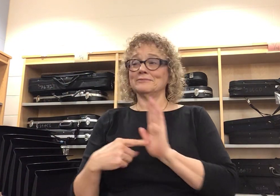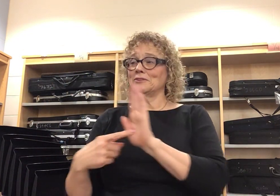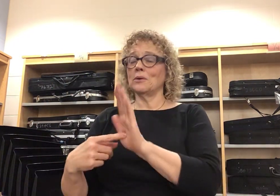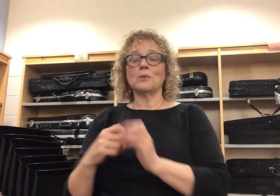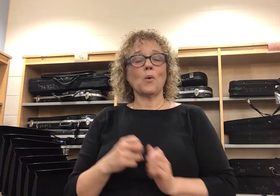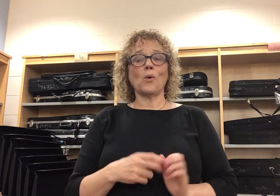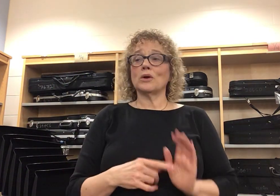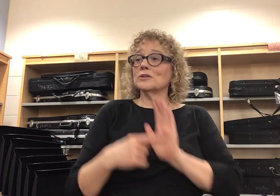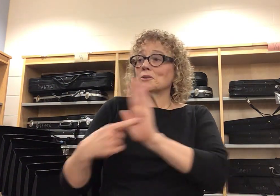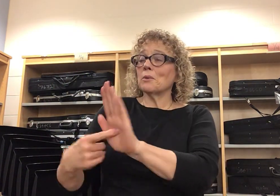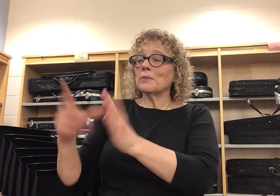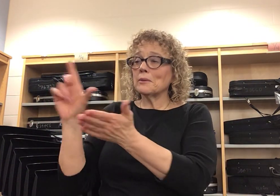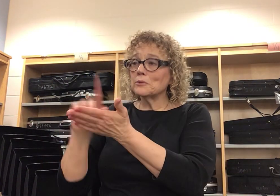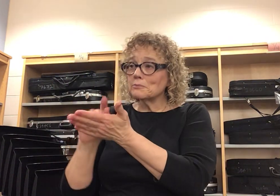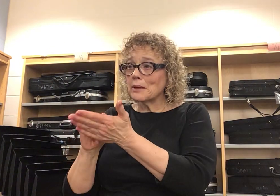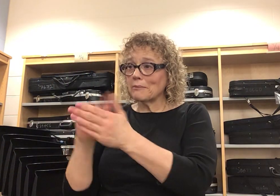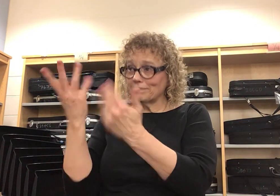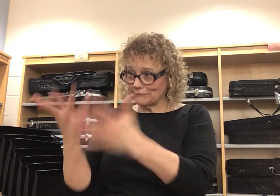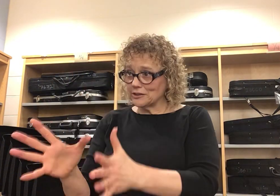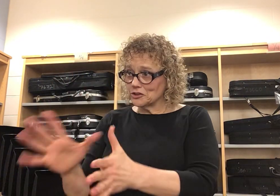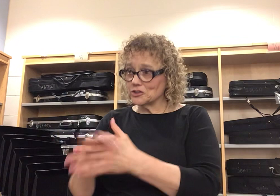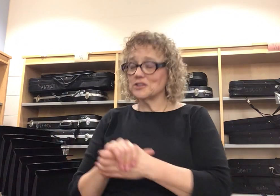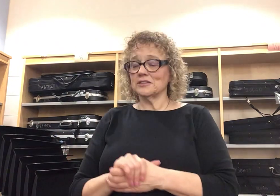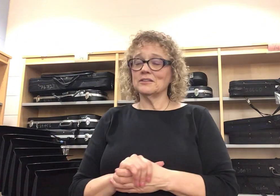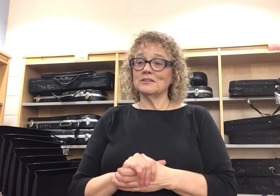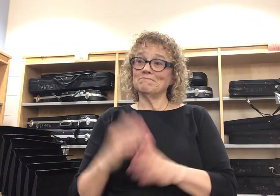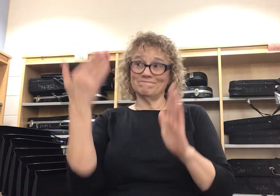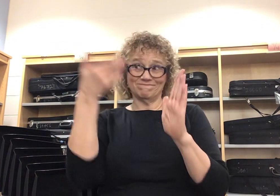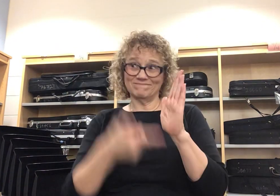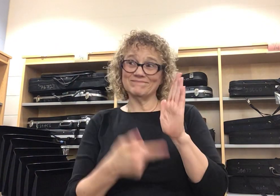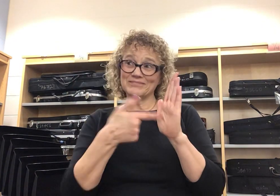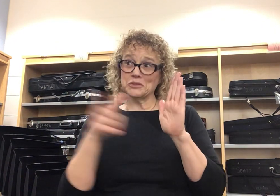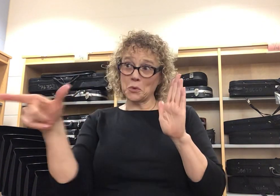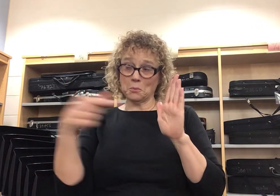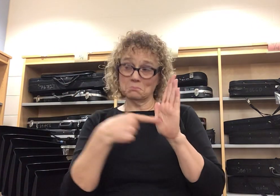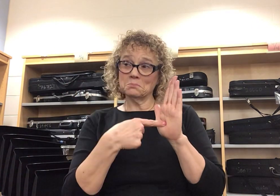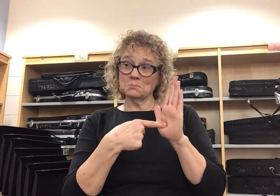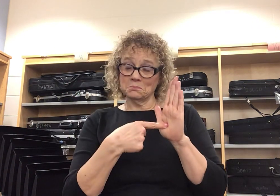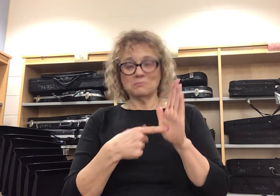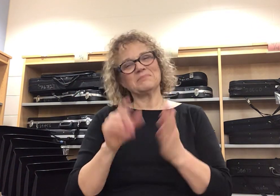down when it's done and show that person what the final product is. That's always a nice thing to do too.